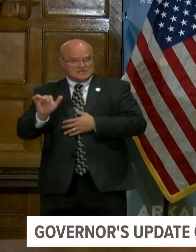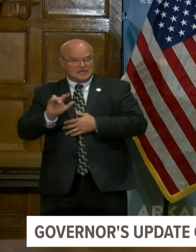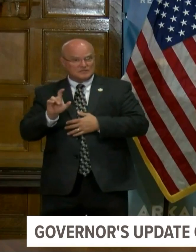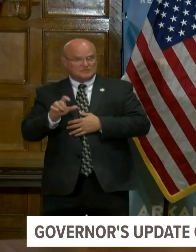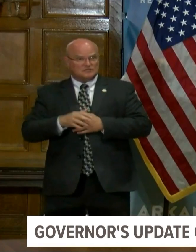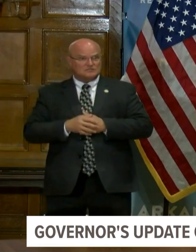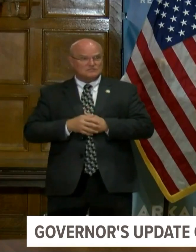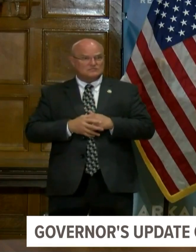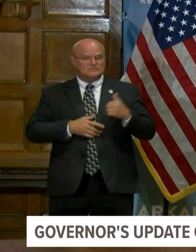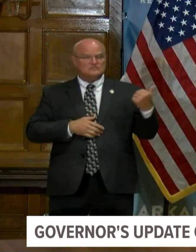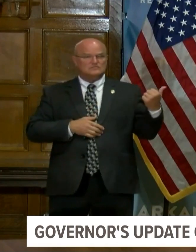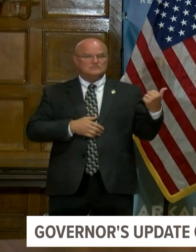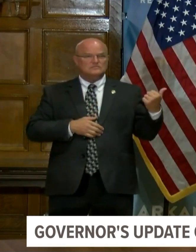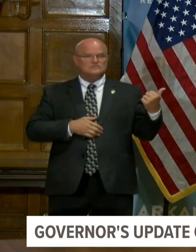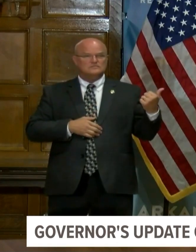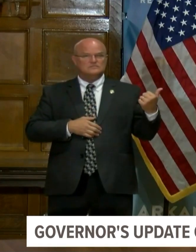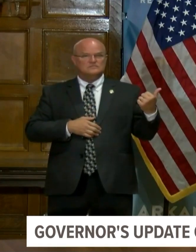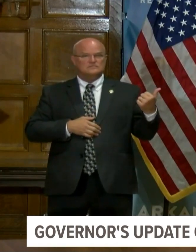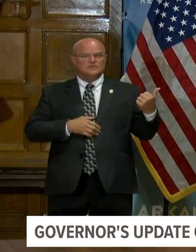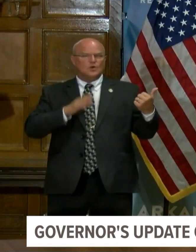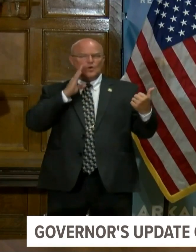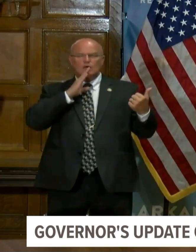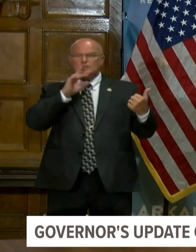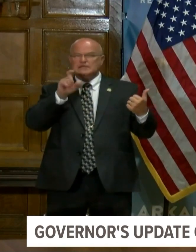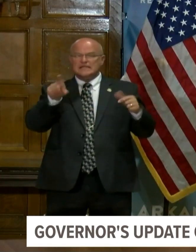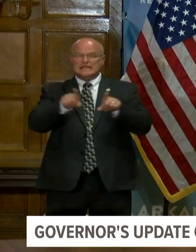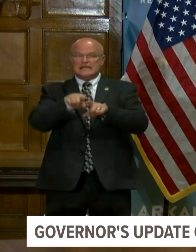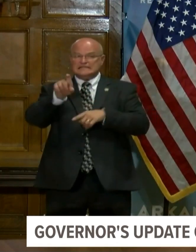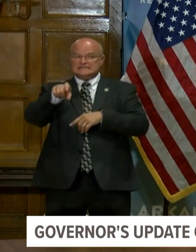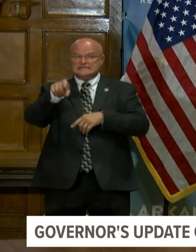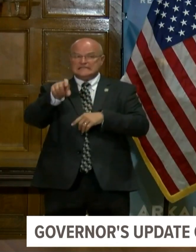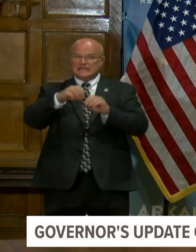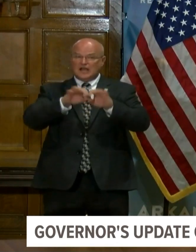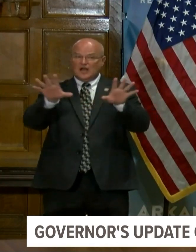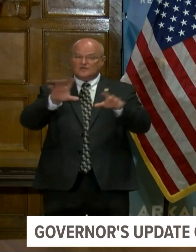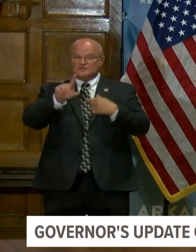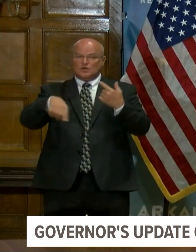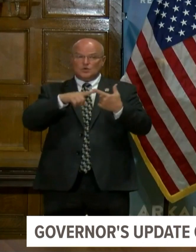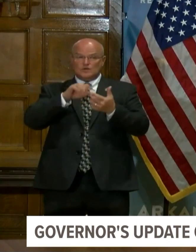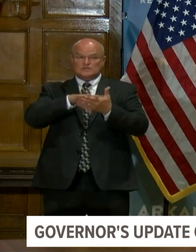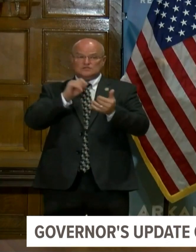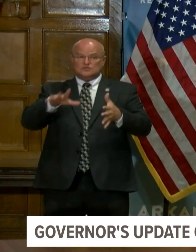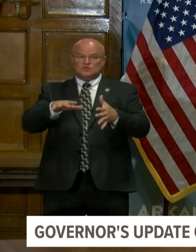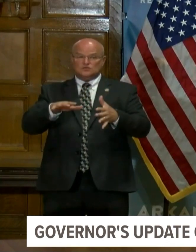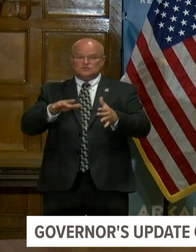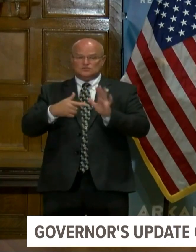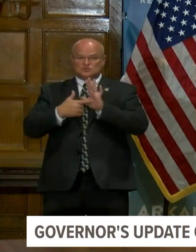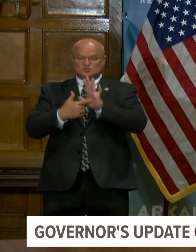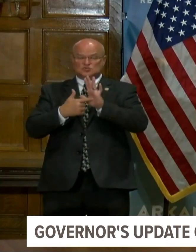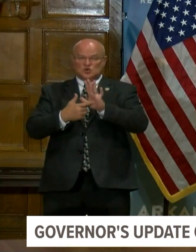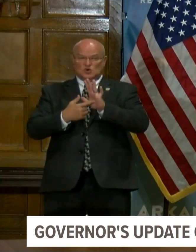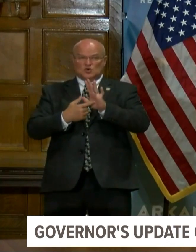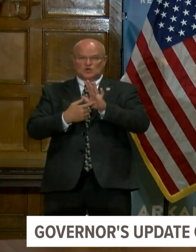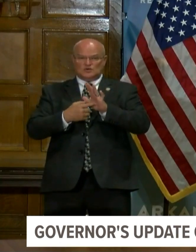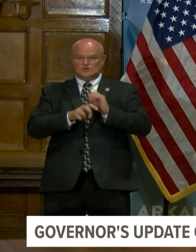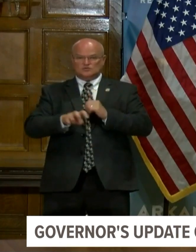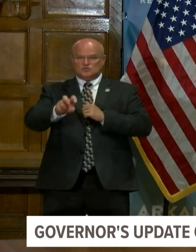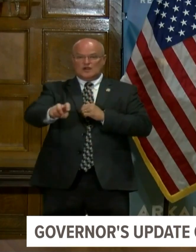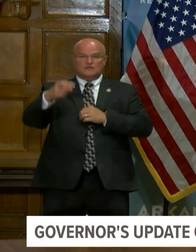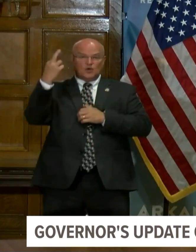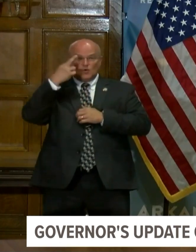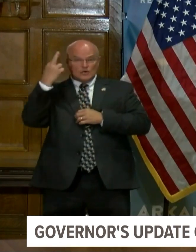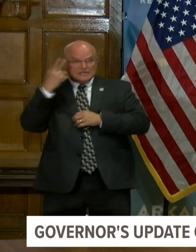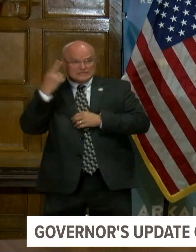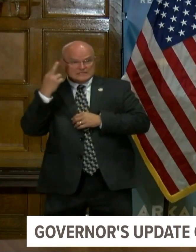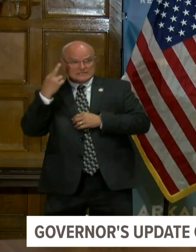homes and prisons? Well, there'll be testing as needed, obviously, when students are symptomatic or travel or there's a reason to